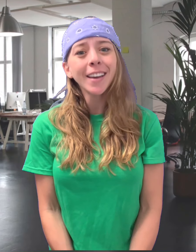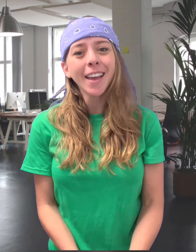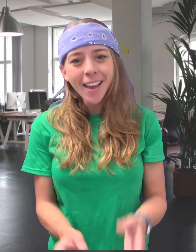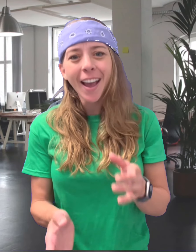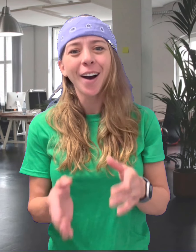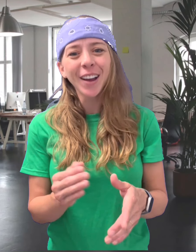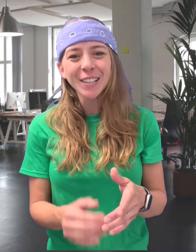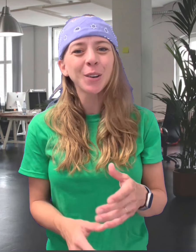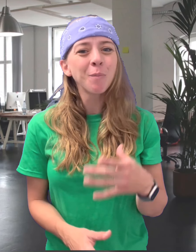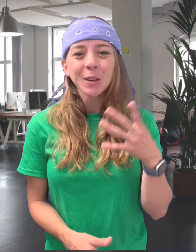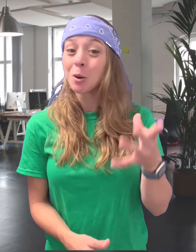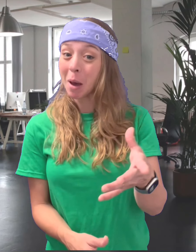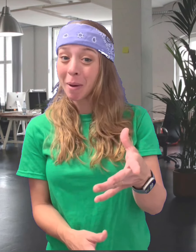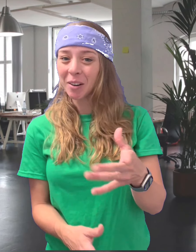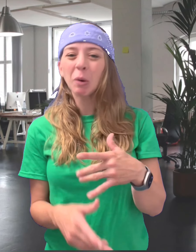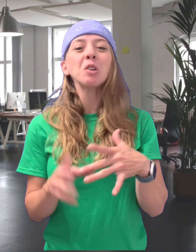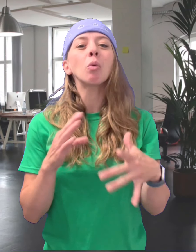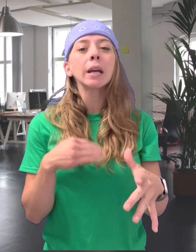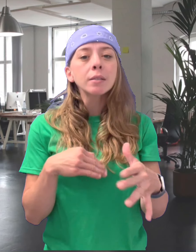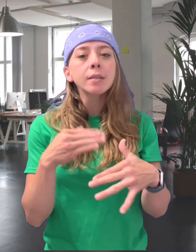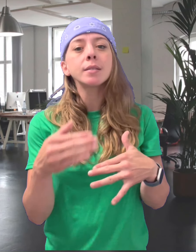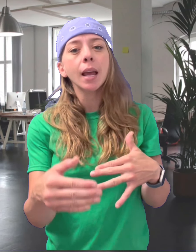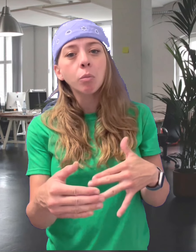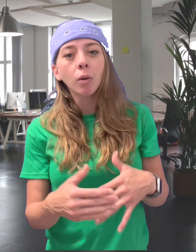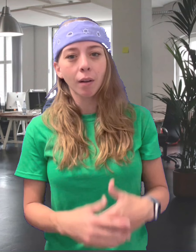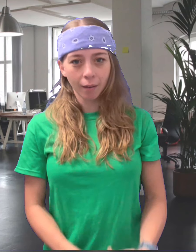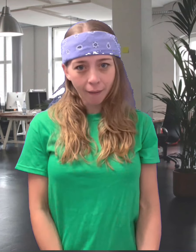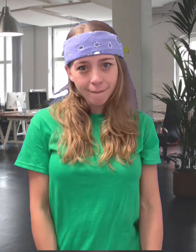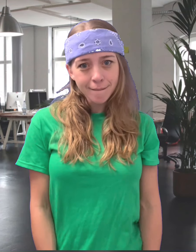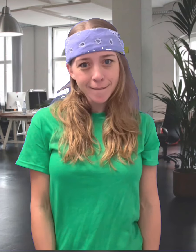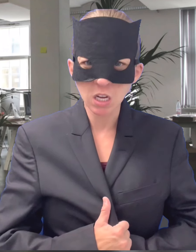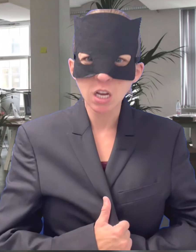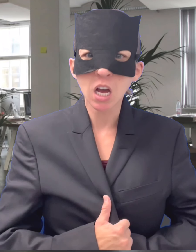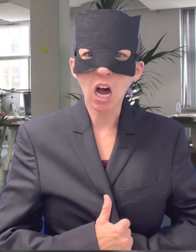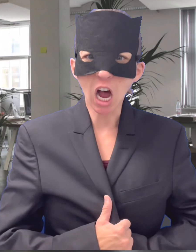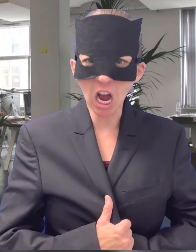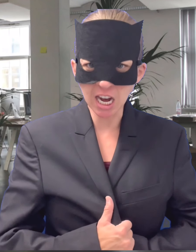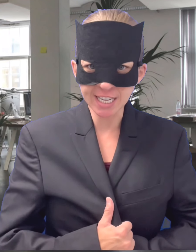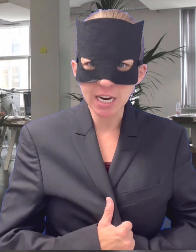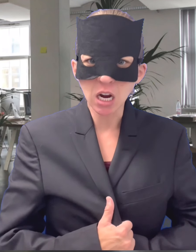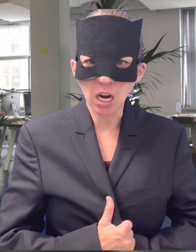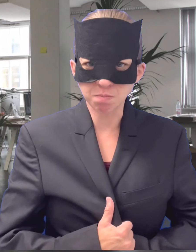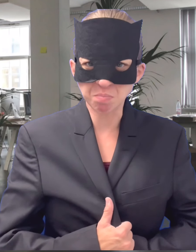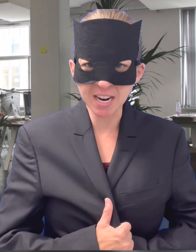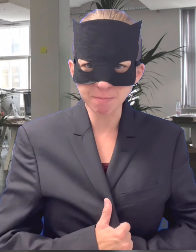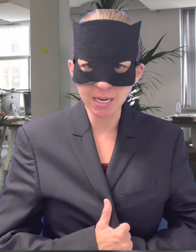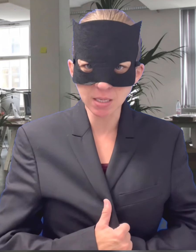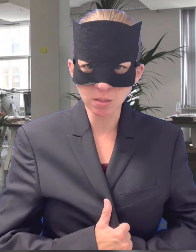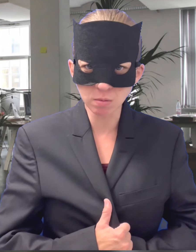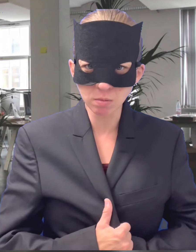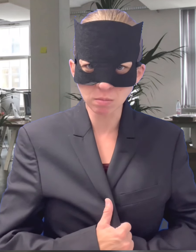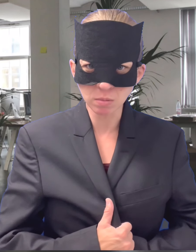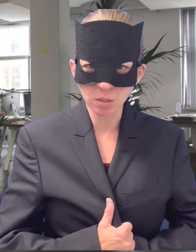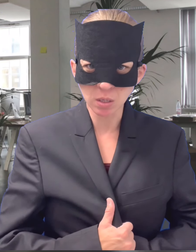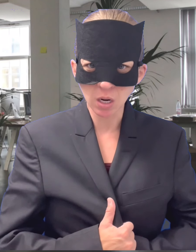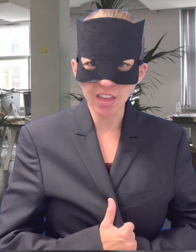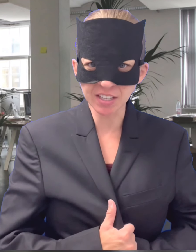yeah, yeah, yeah. Okay, so Batman, what do you bring to the table? I am Batman, and that's